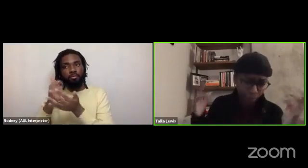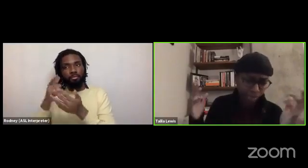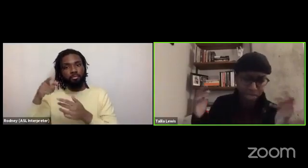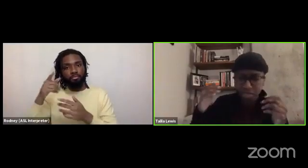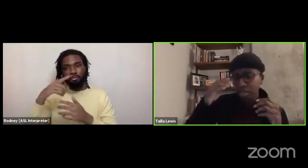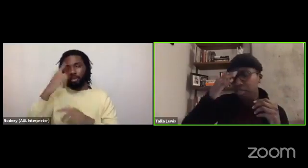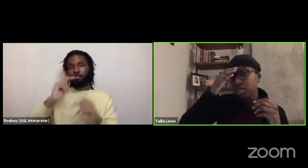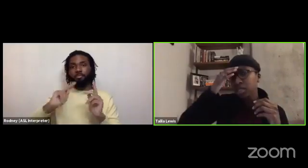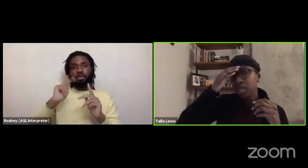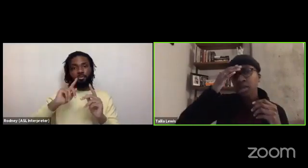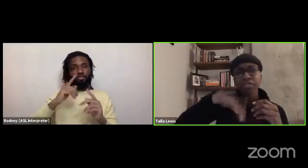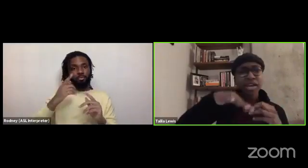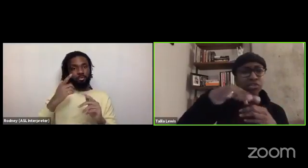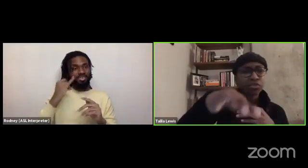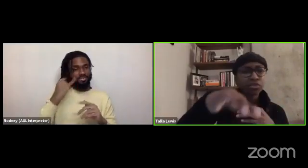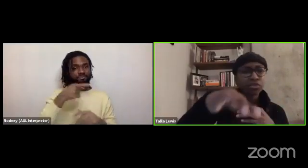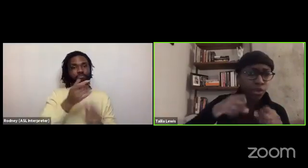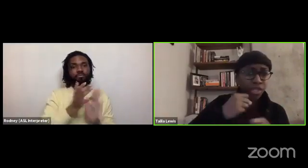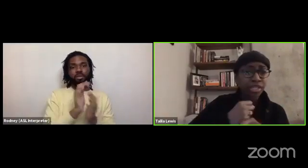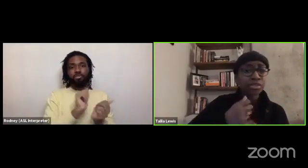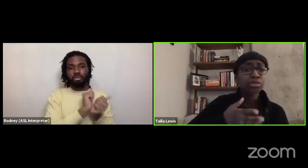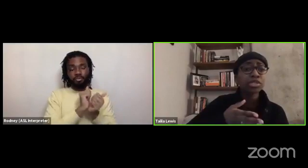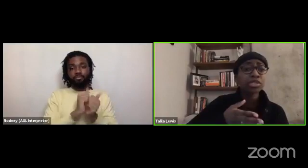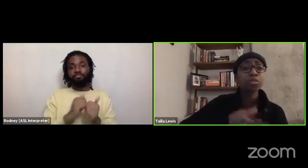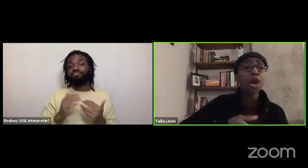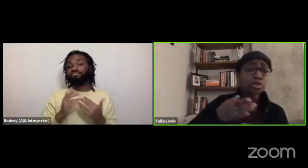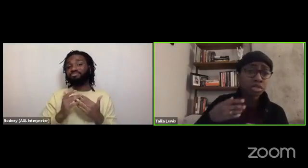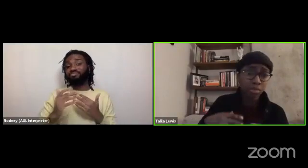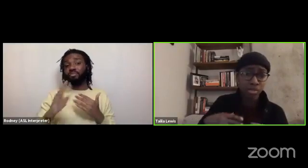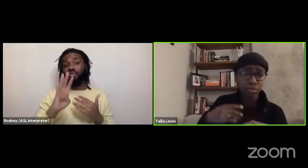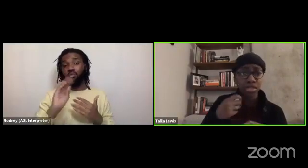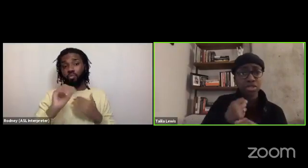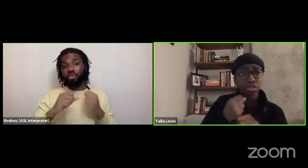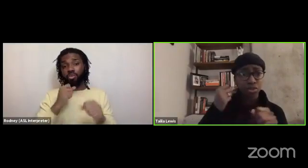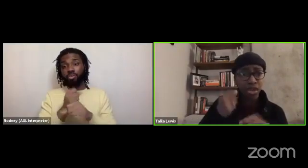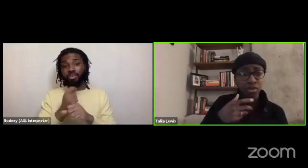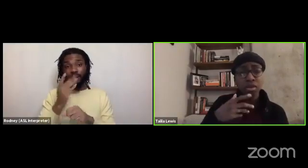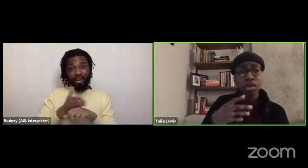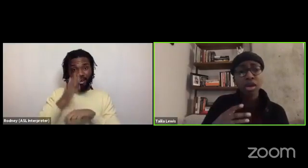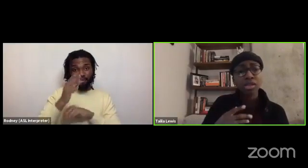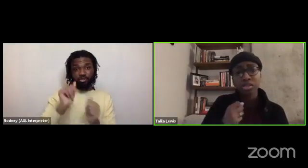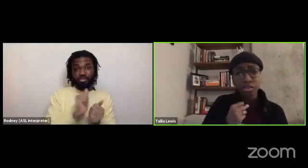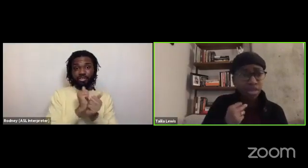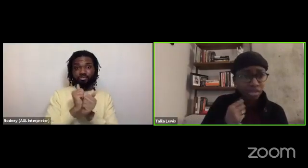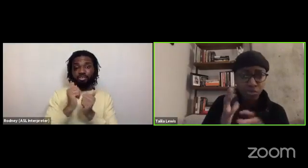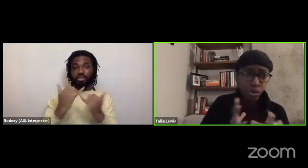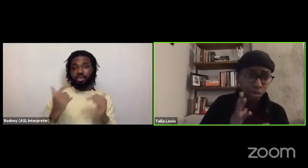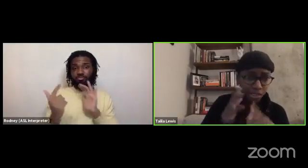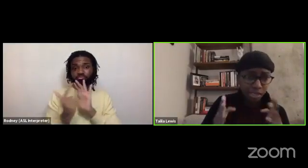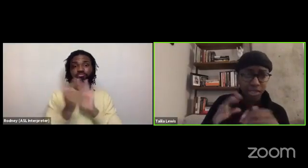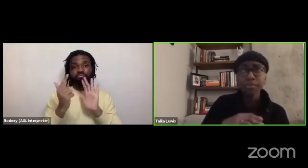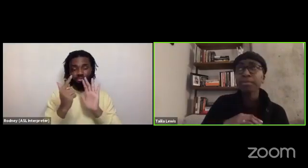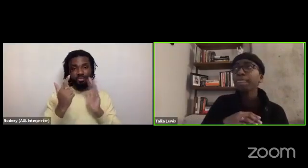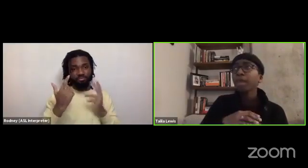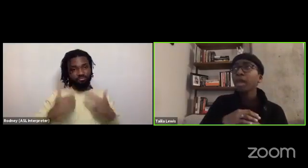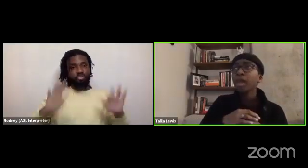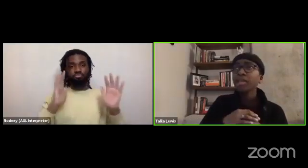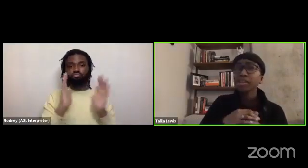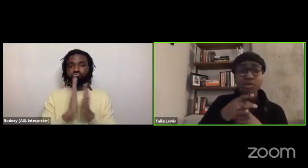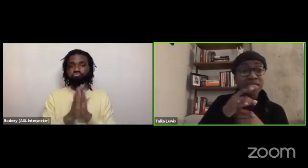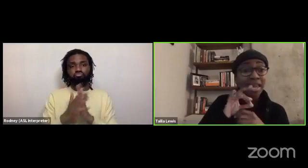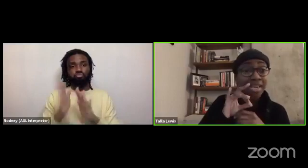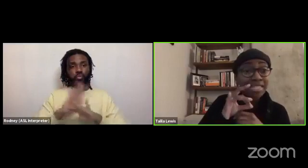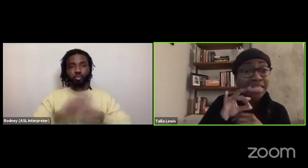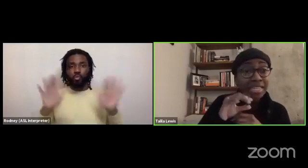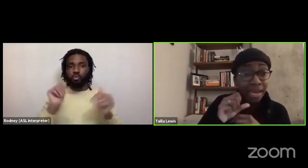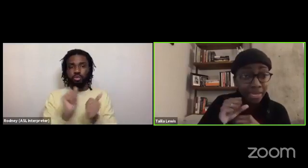and brutalizing us. Fast forward 40 years, this is post-emancipation, so now enslavement has formally ended, and there